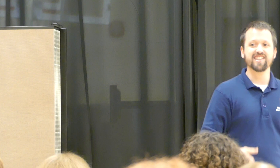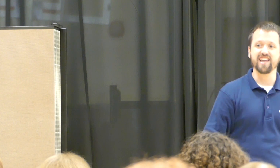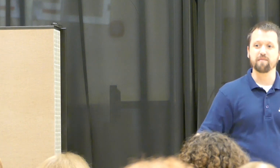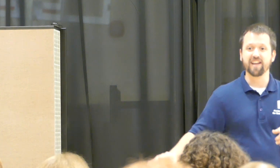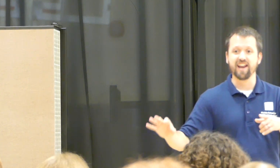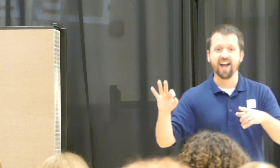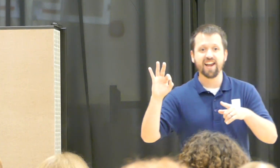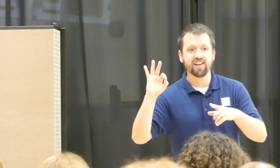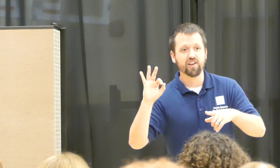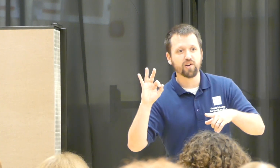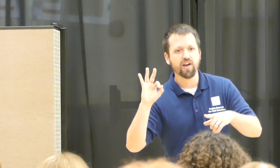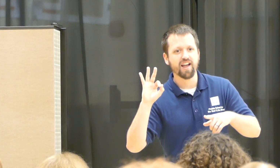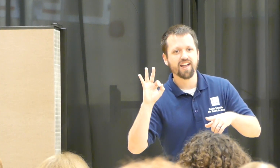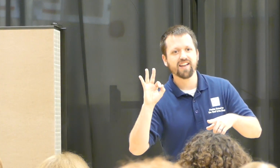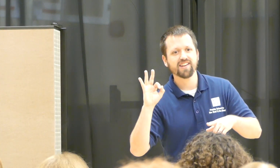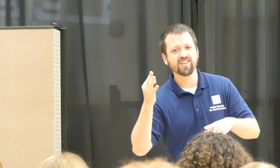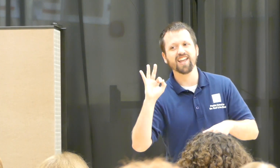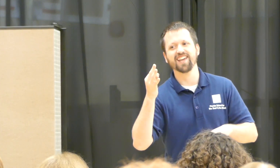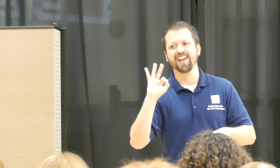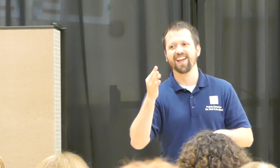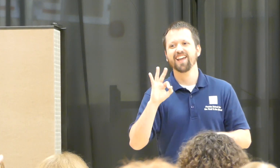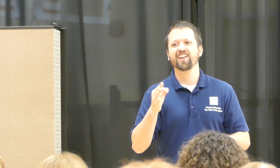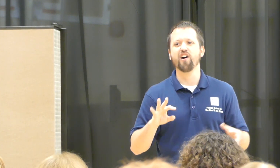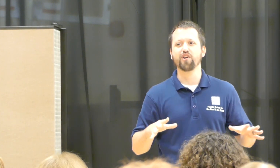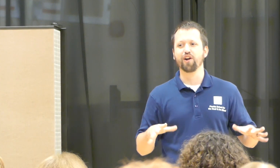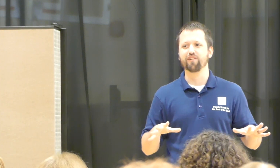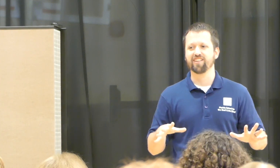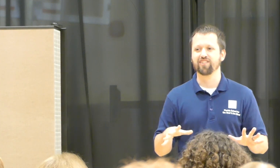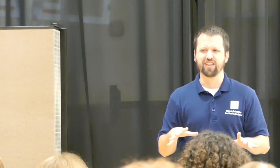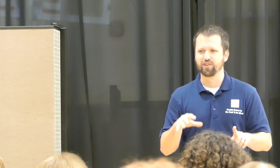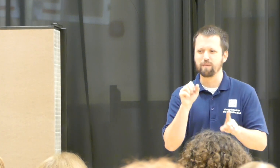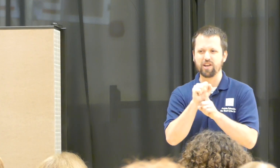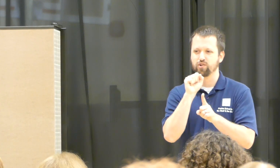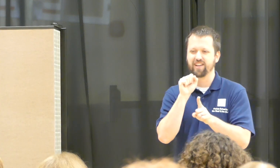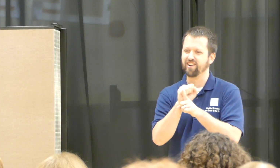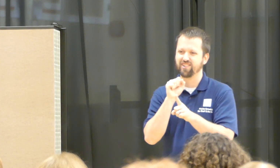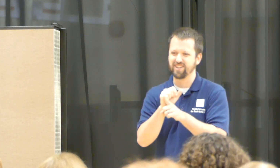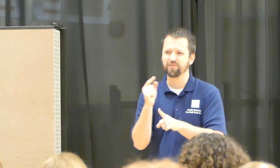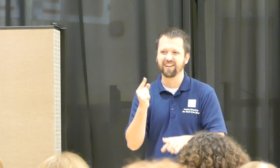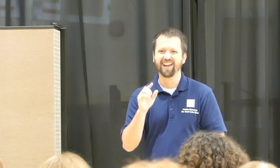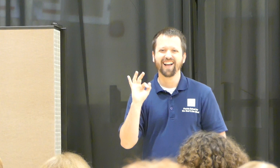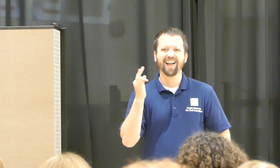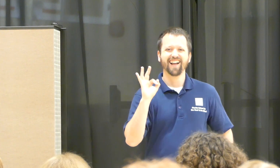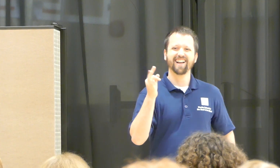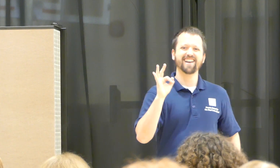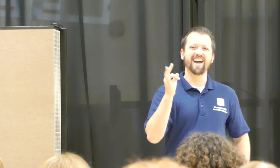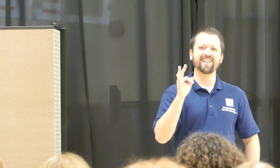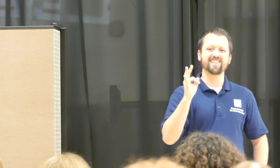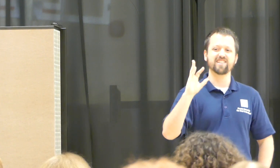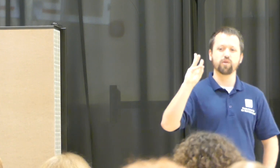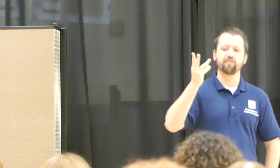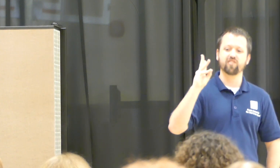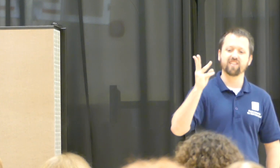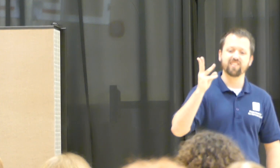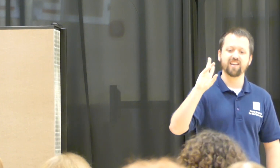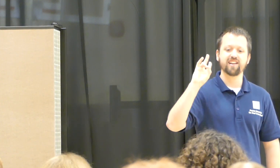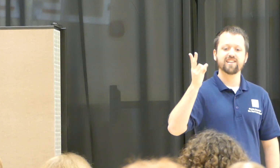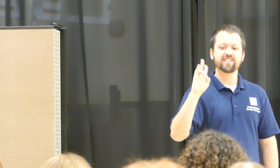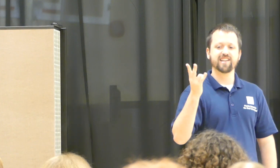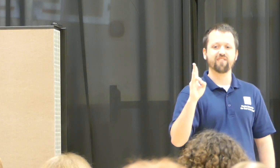19. Make a 9. And you? Shake it. Y'all are nervous because you're like, there's going to be a trick here or something. 19. So we have 16,